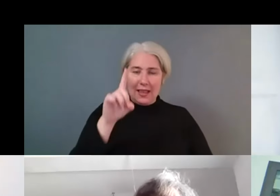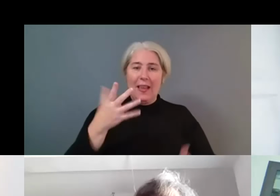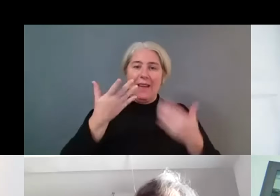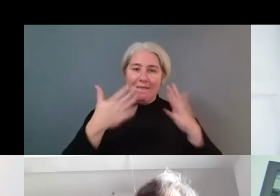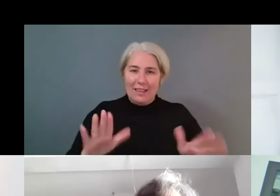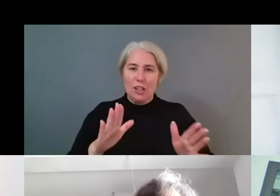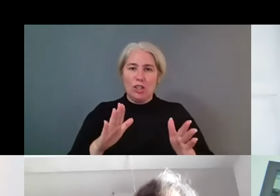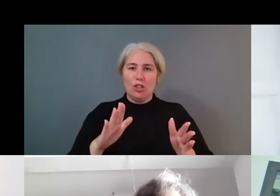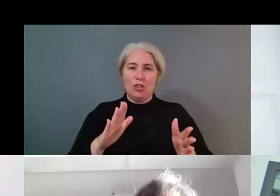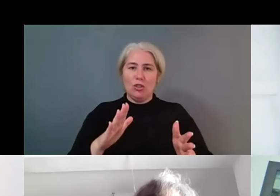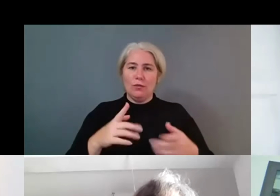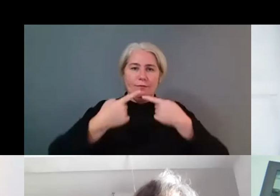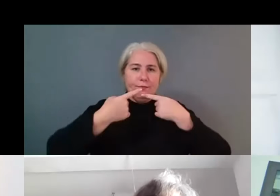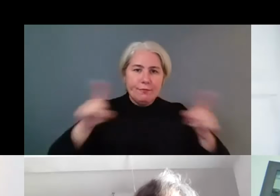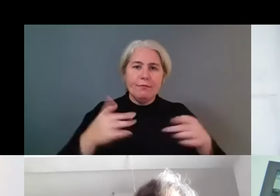to your own